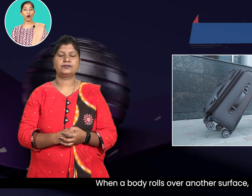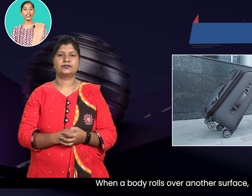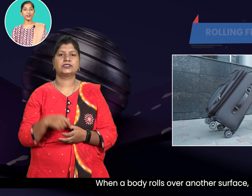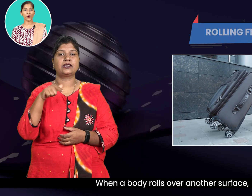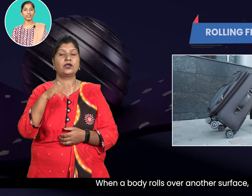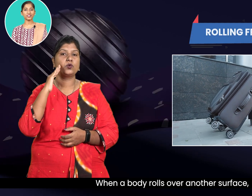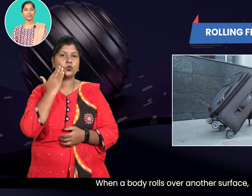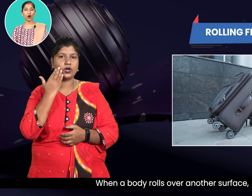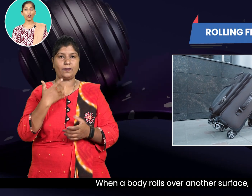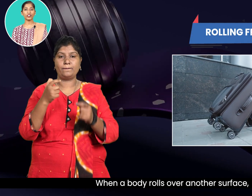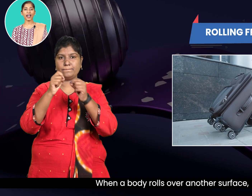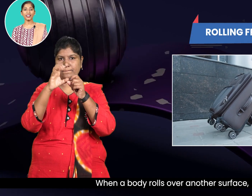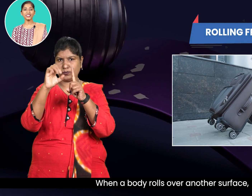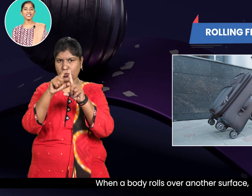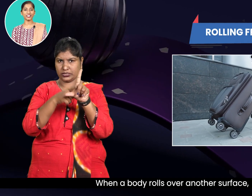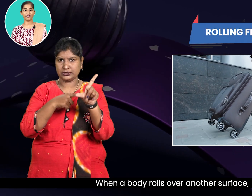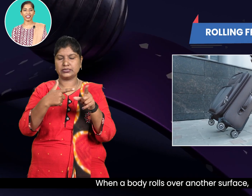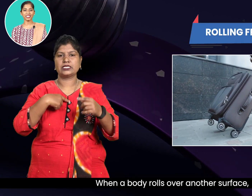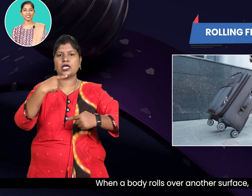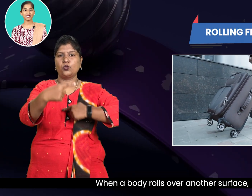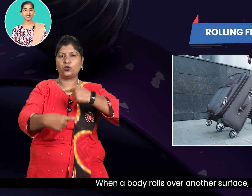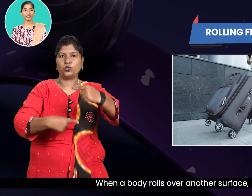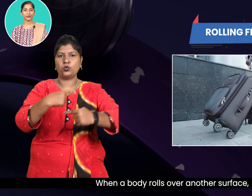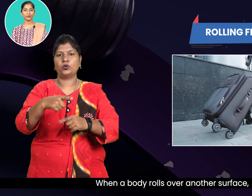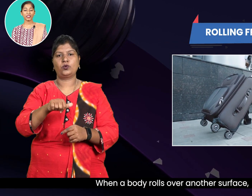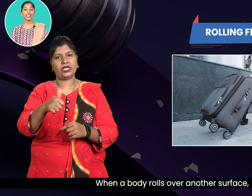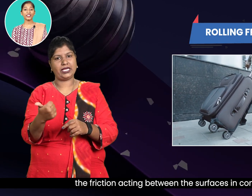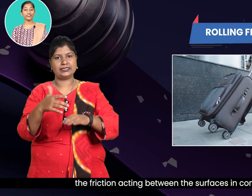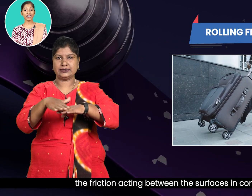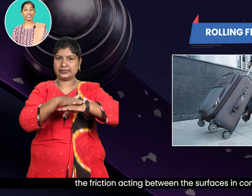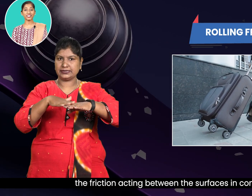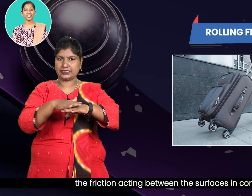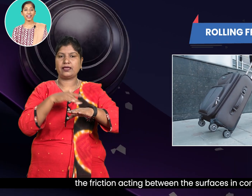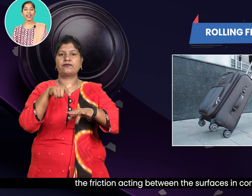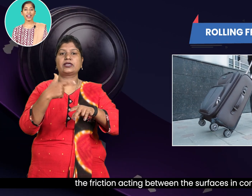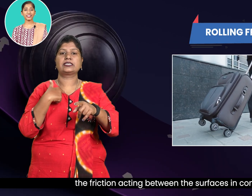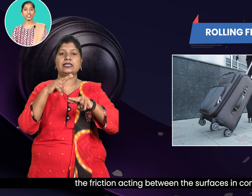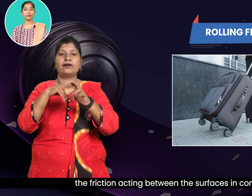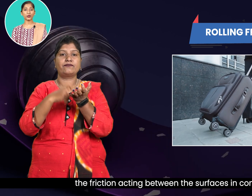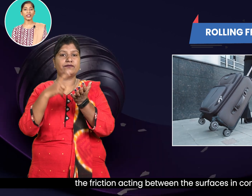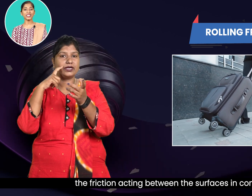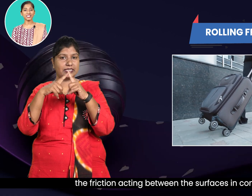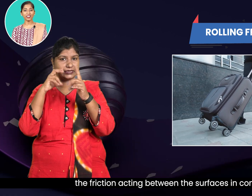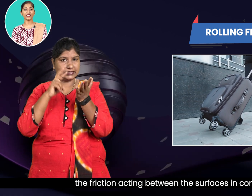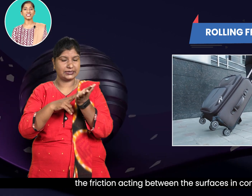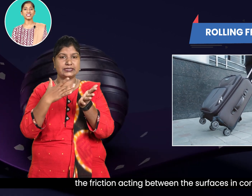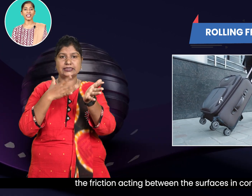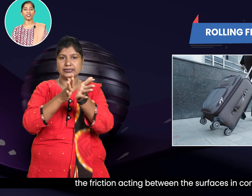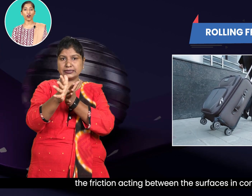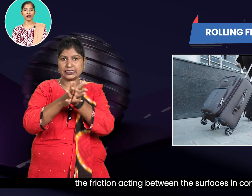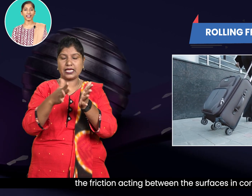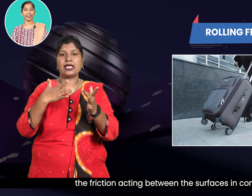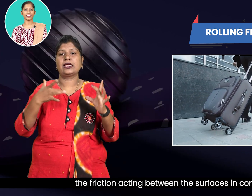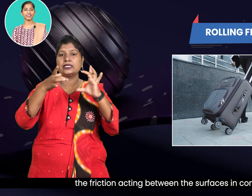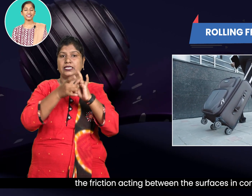When a body rolls over another surface, the friction acting between the surfaces